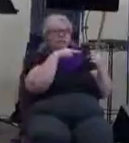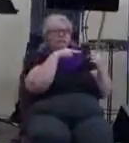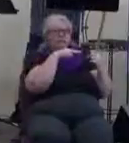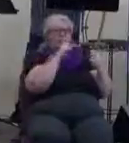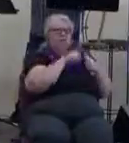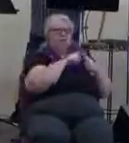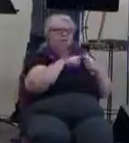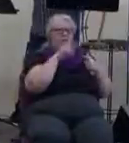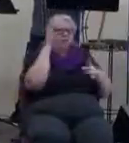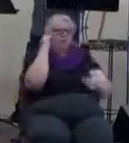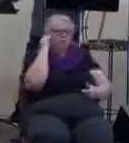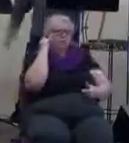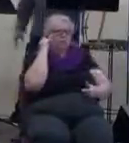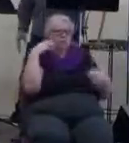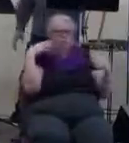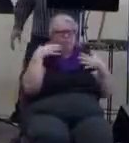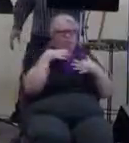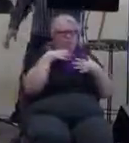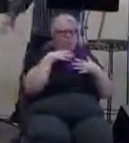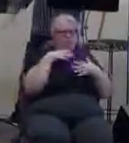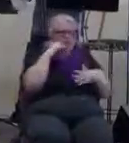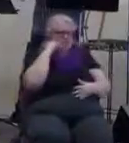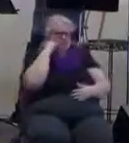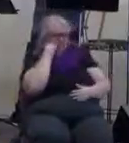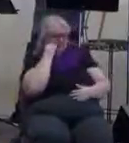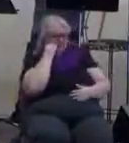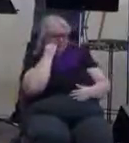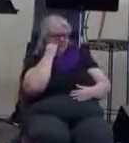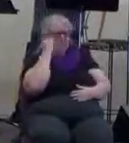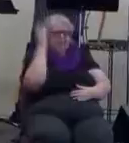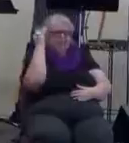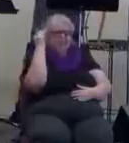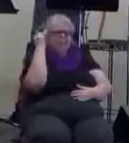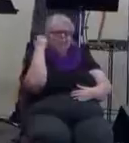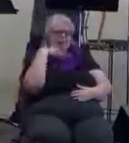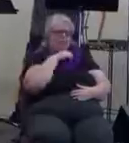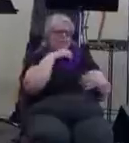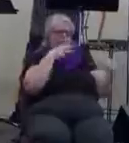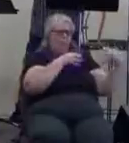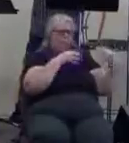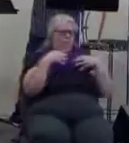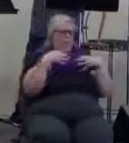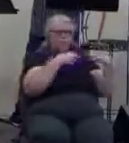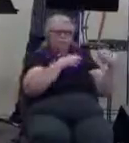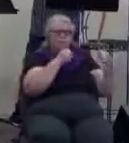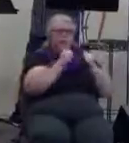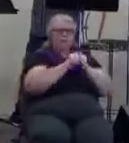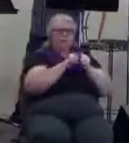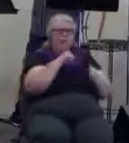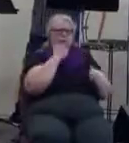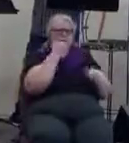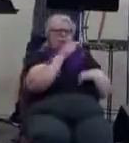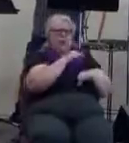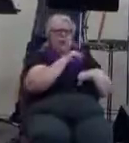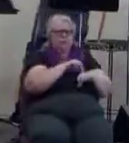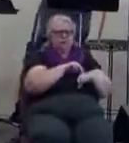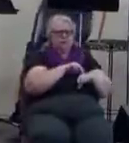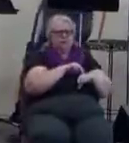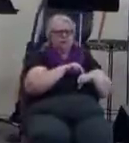jealousy. That's why we fight with nations and we strive against one another. The